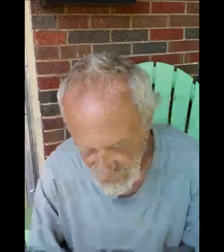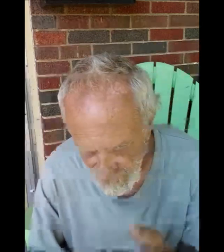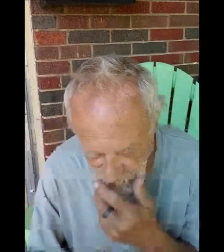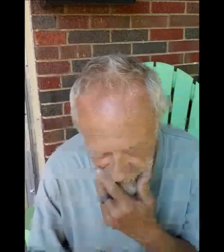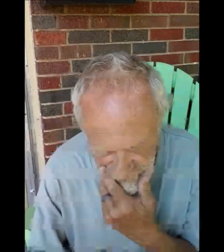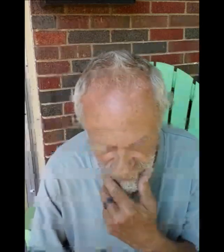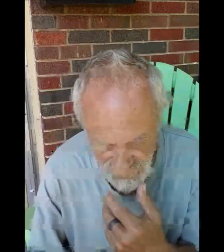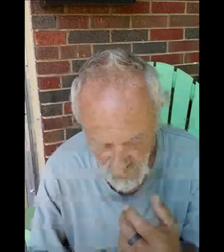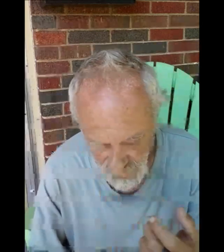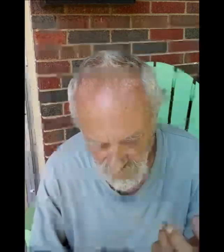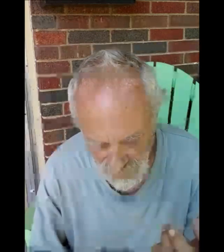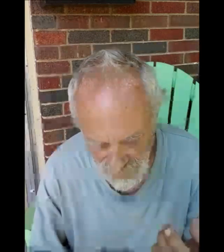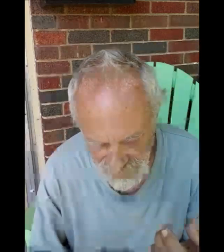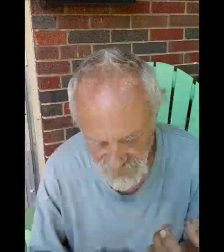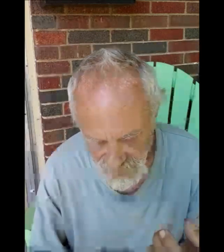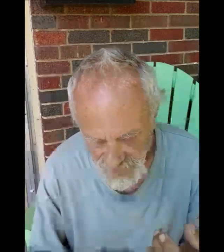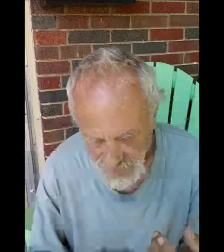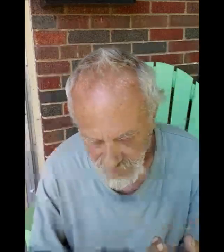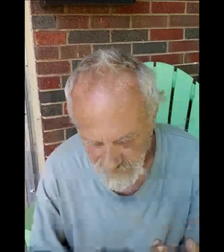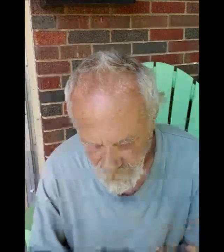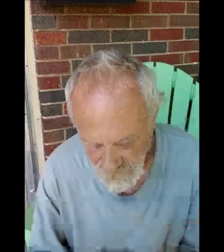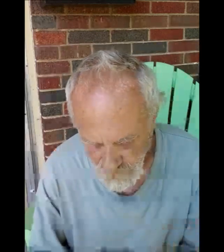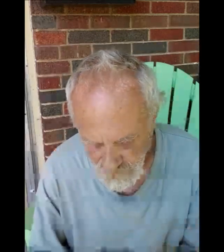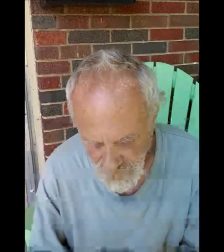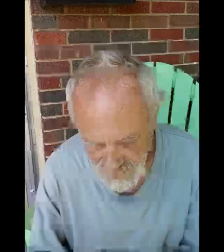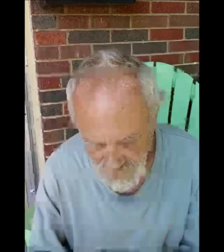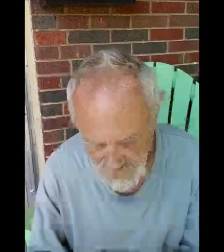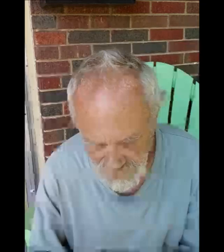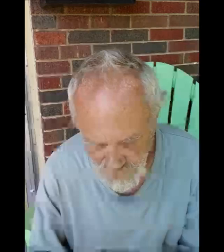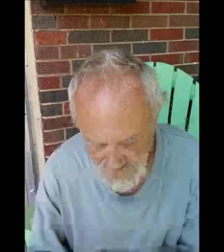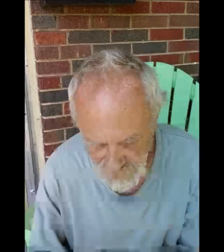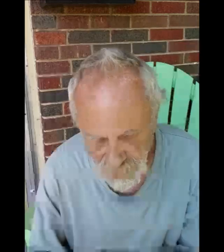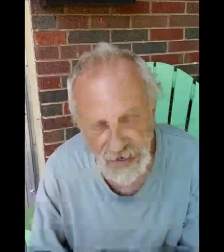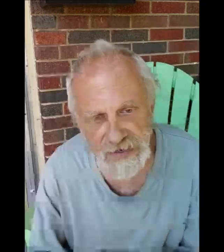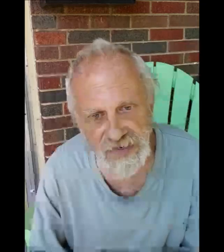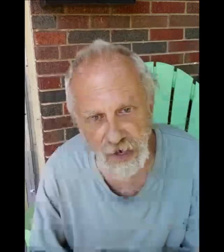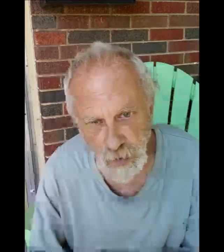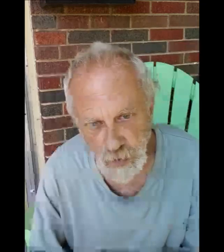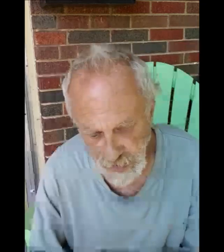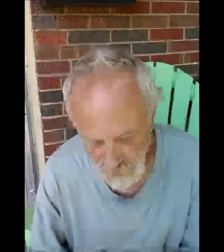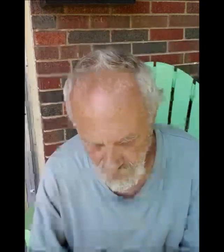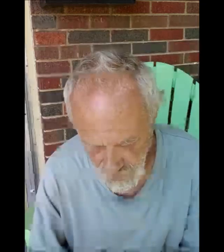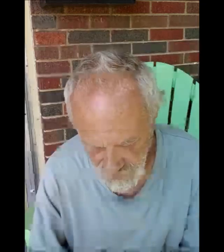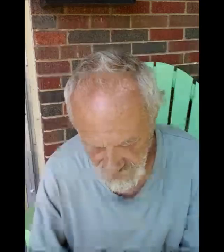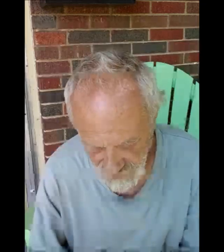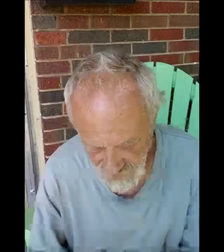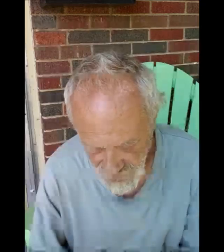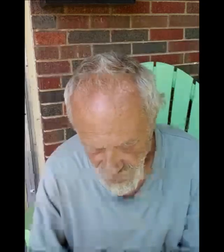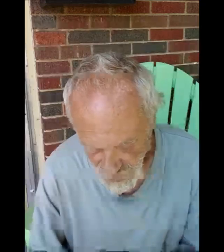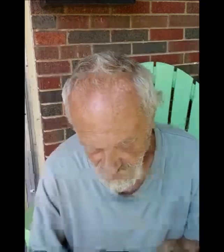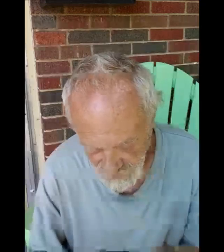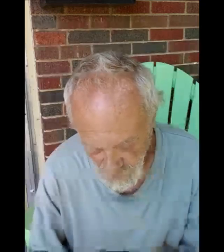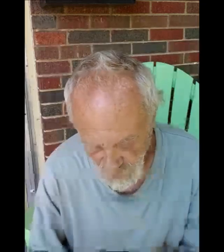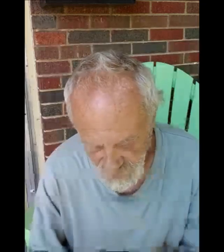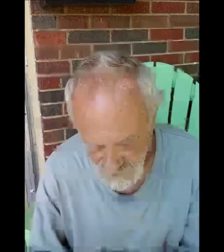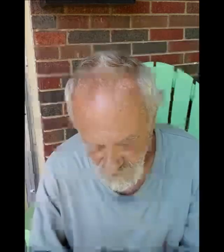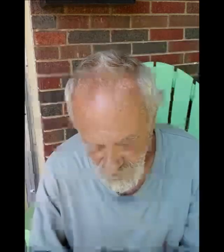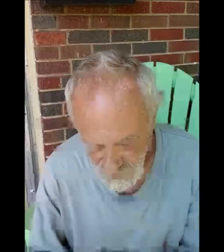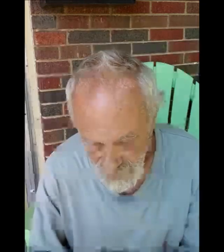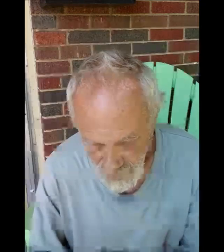for day is made by holding your hands in front of you, palms up, and sweeping your hands outward in a curve, the full reach of your arm. And